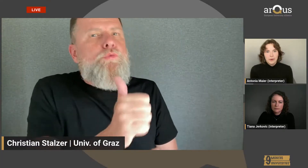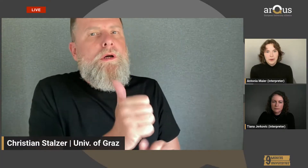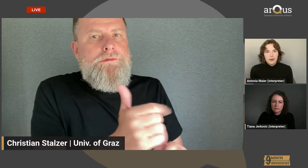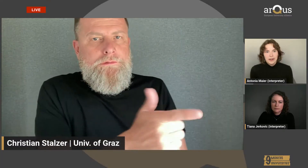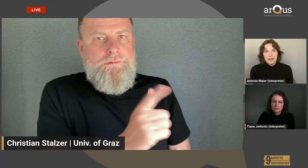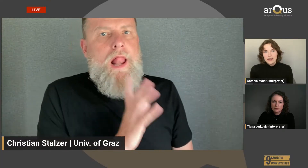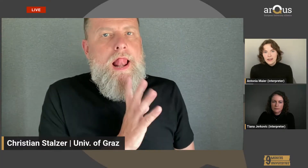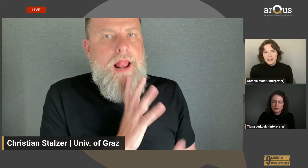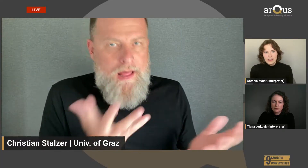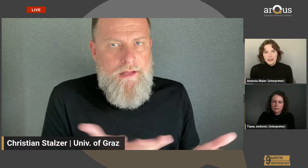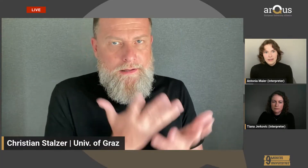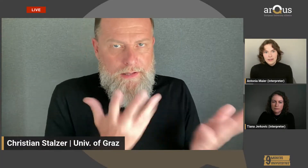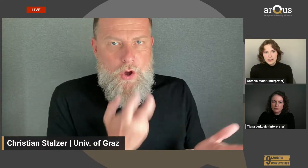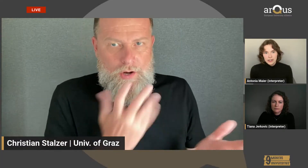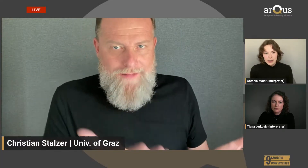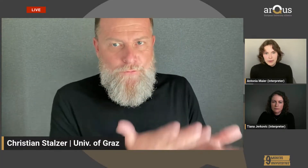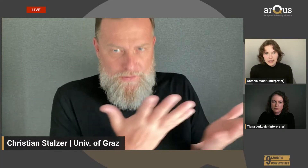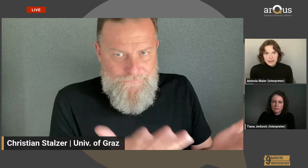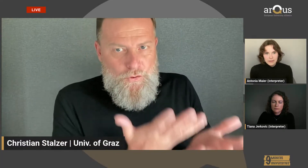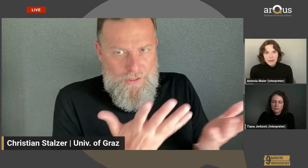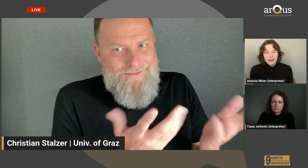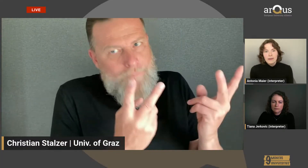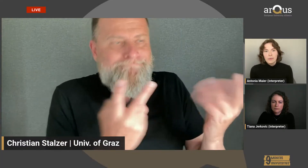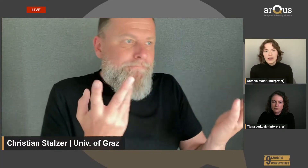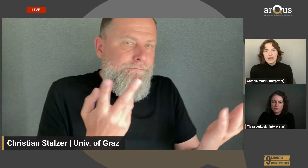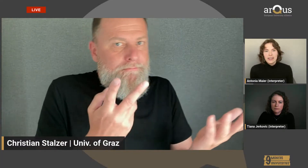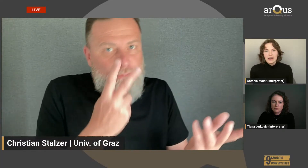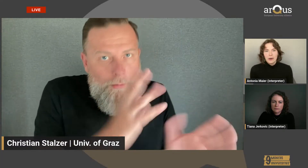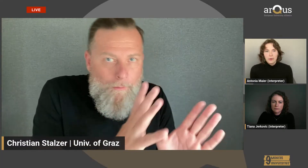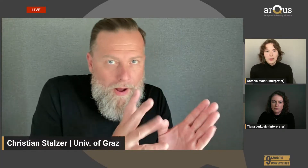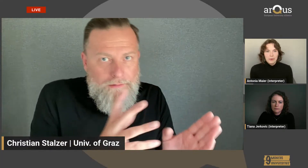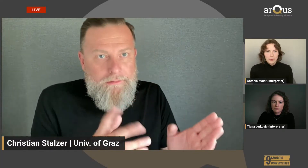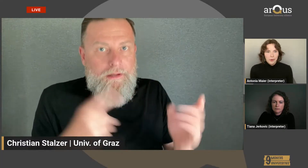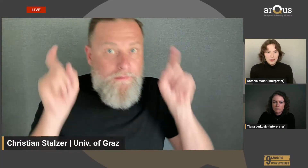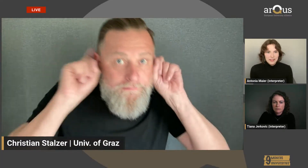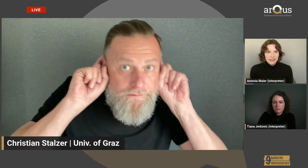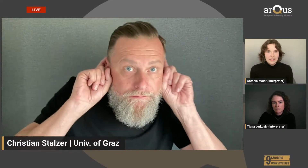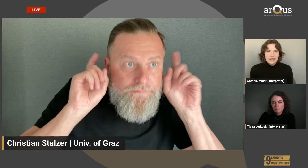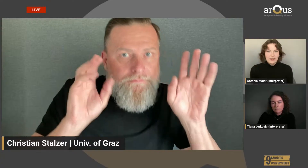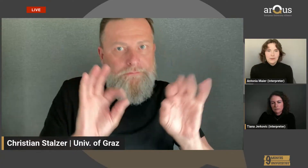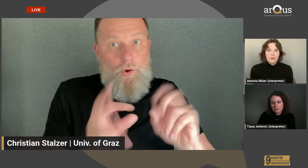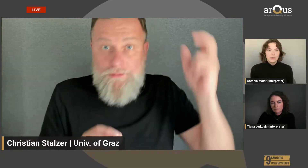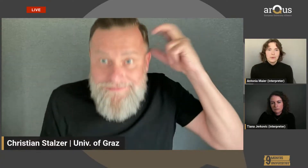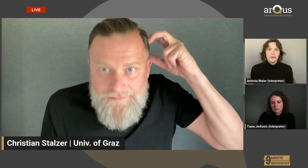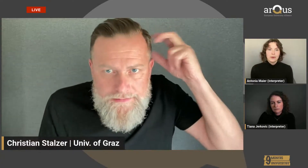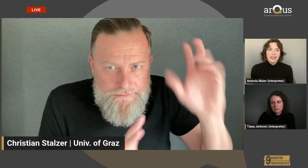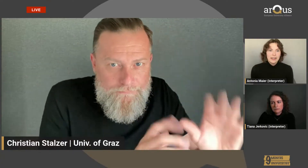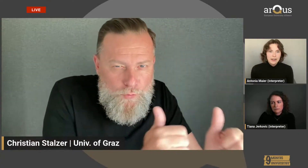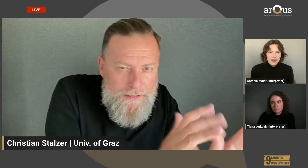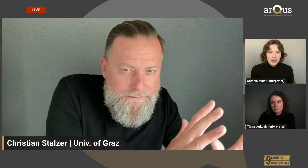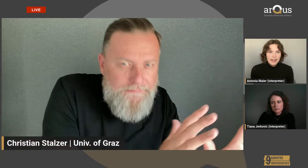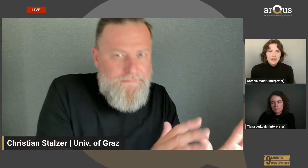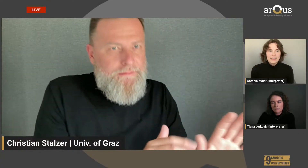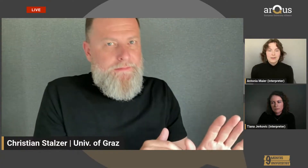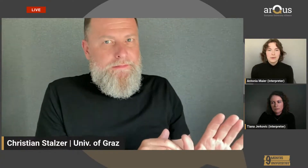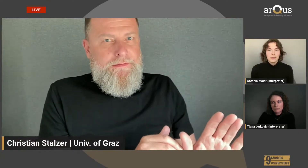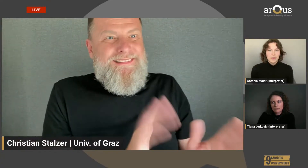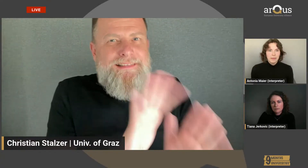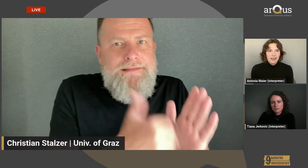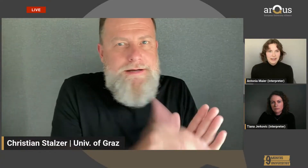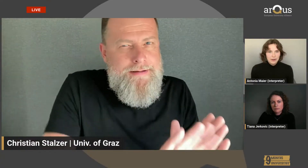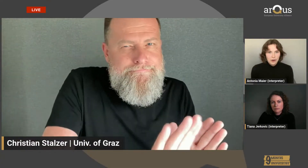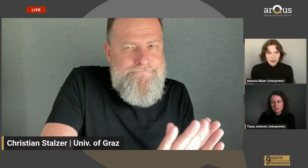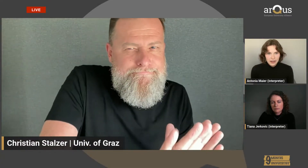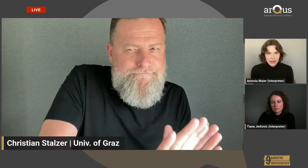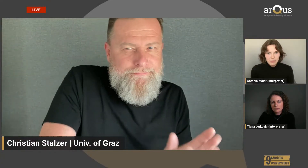example, for children, when they are only promoted to wear hearing aids, to